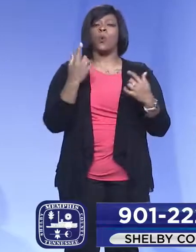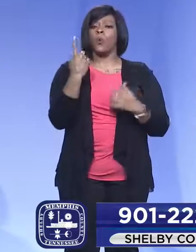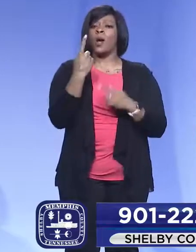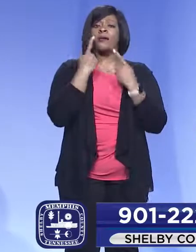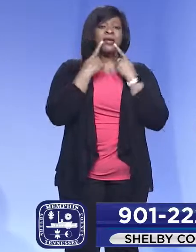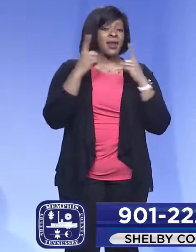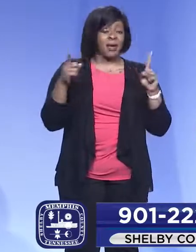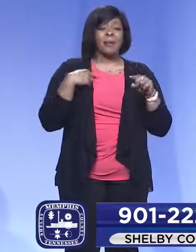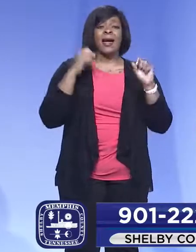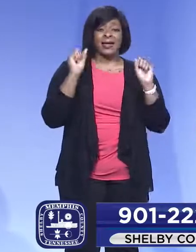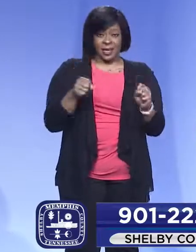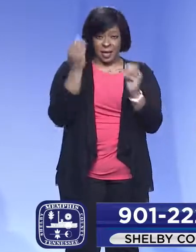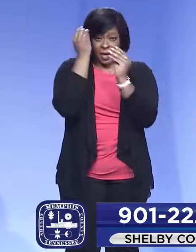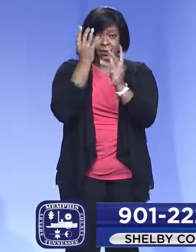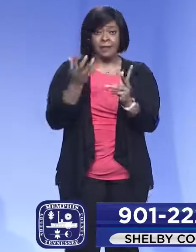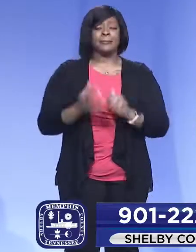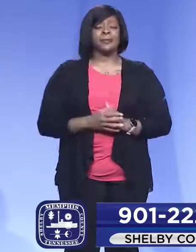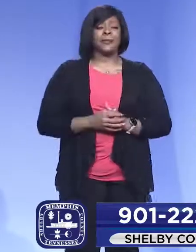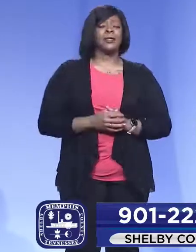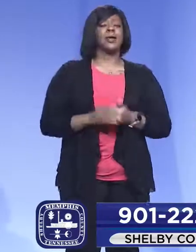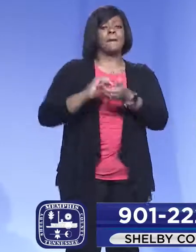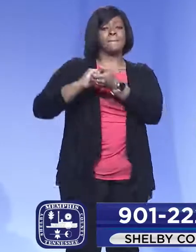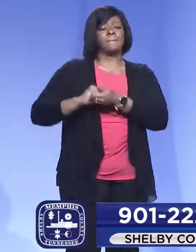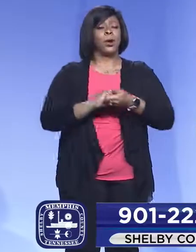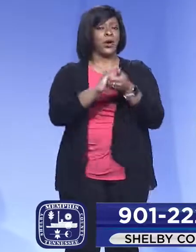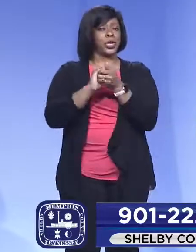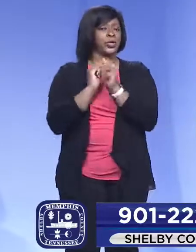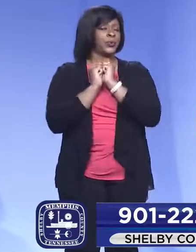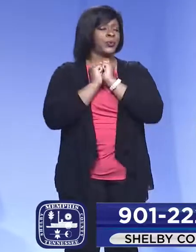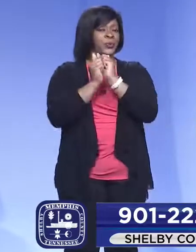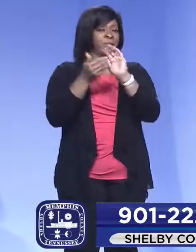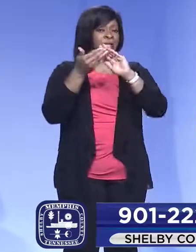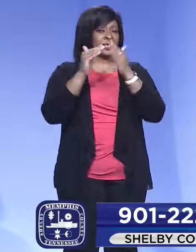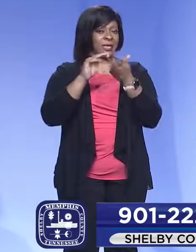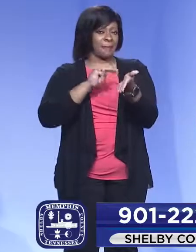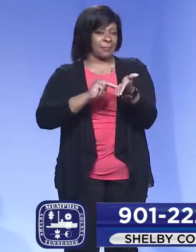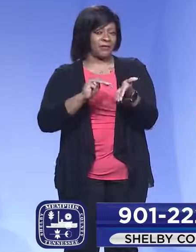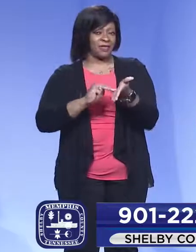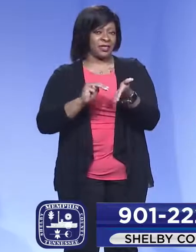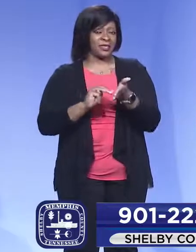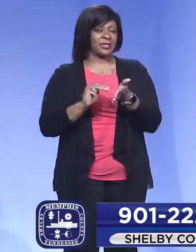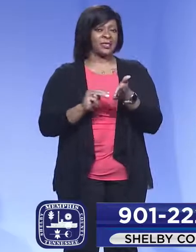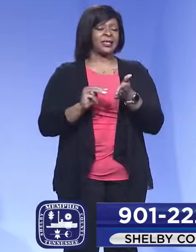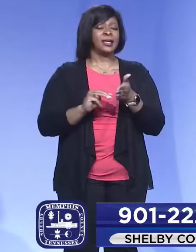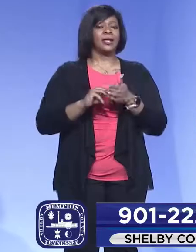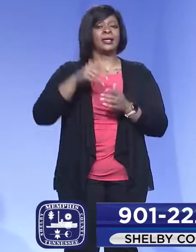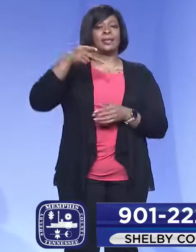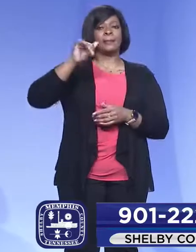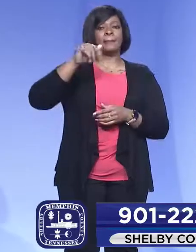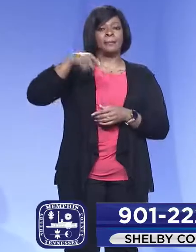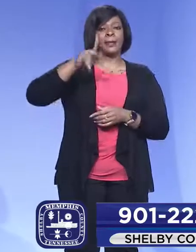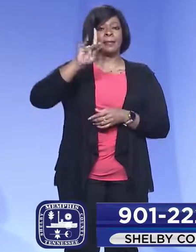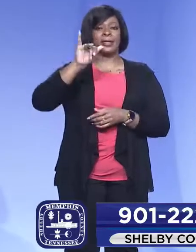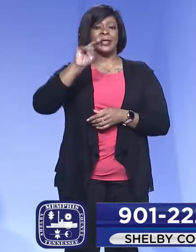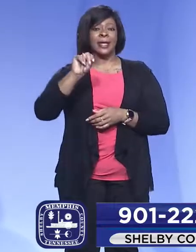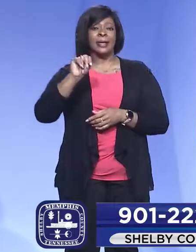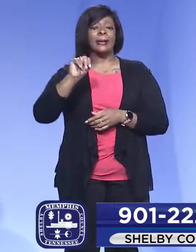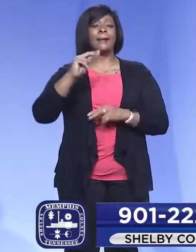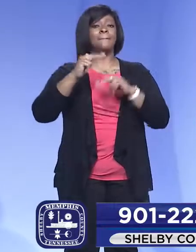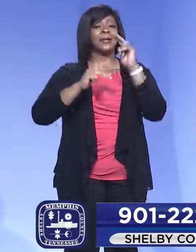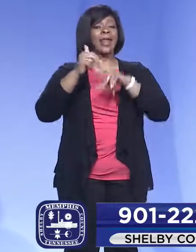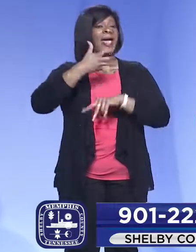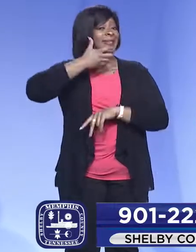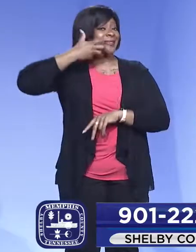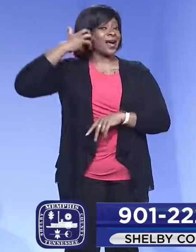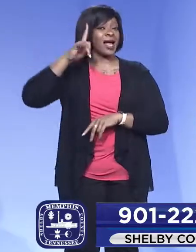announcement that I can make is that in partnership with the City of Memphis, the Pipkin Building at Tiger Lane